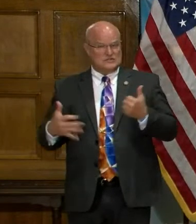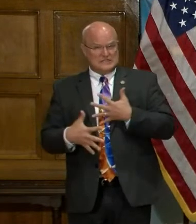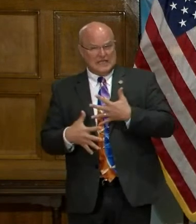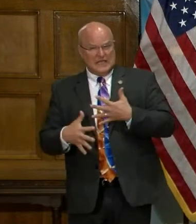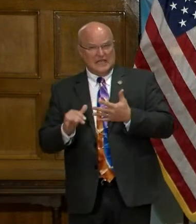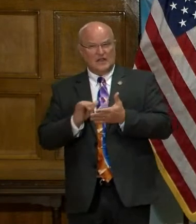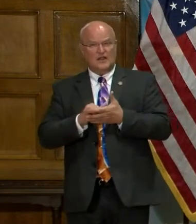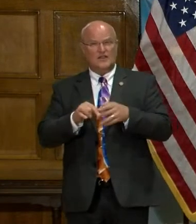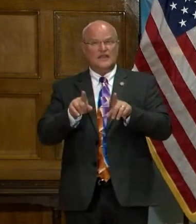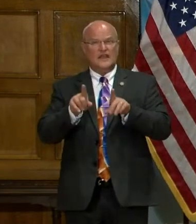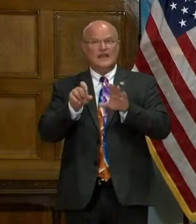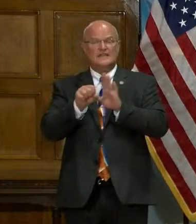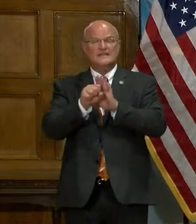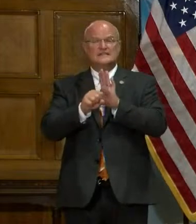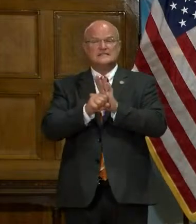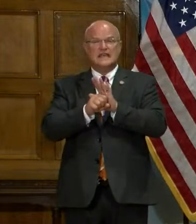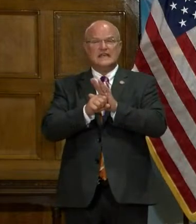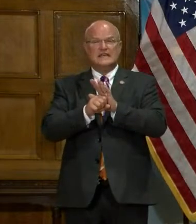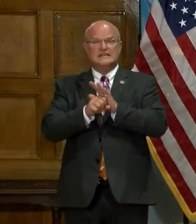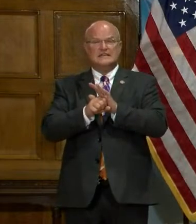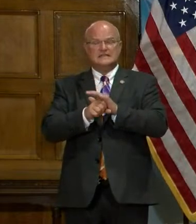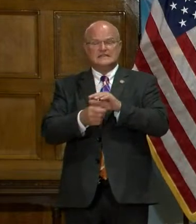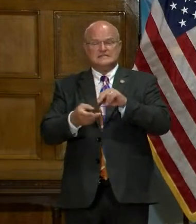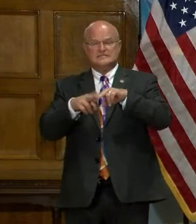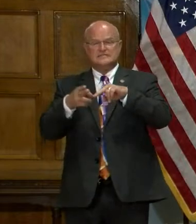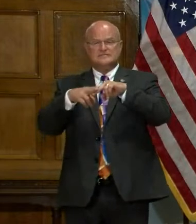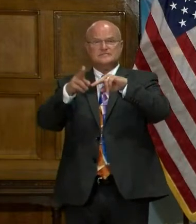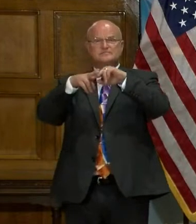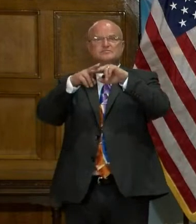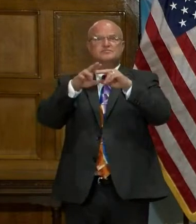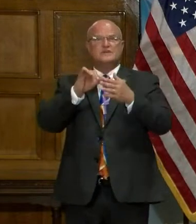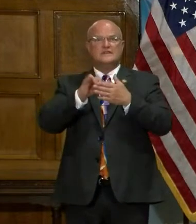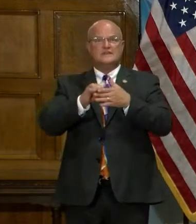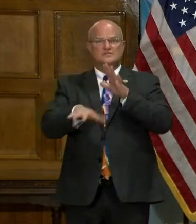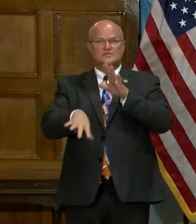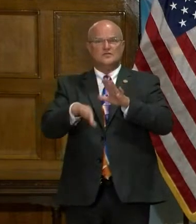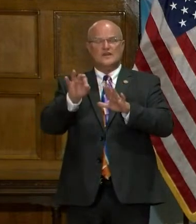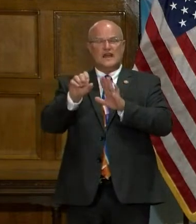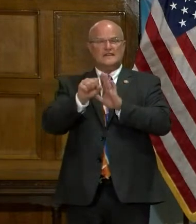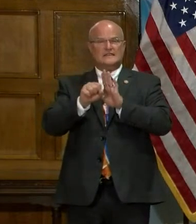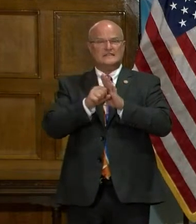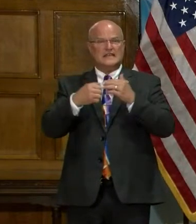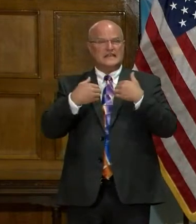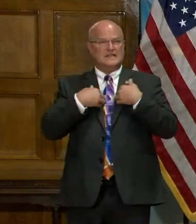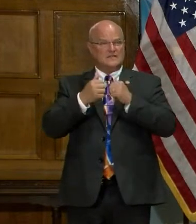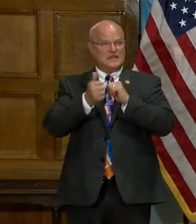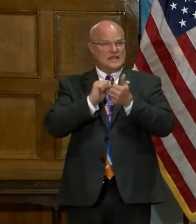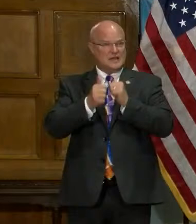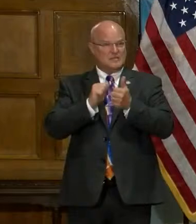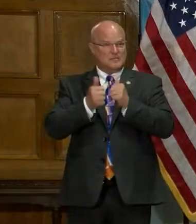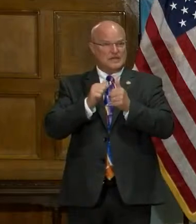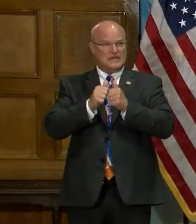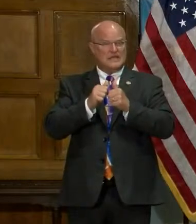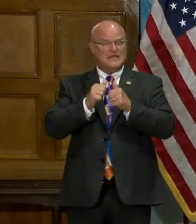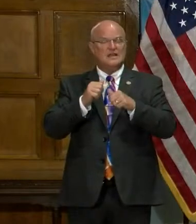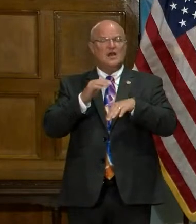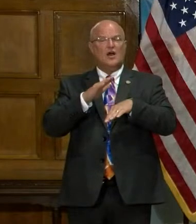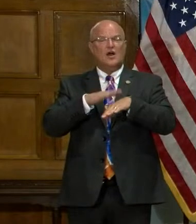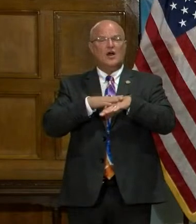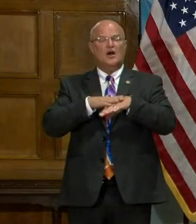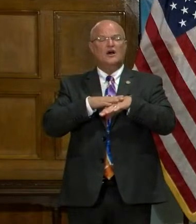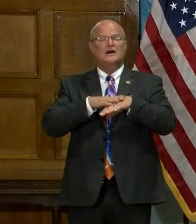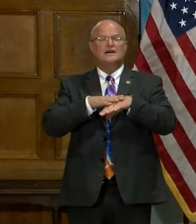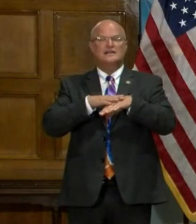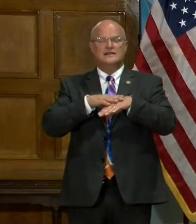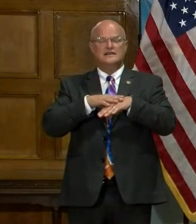as states continue to ramp up like Arkansas is, that you'll find the state having to compete on the open market for testing materials